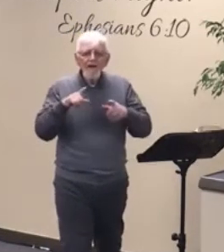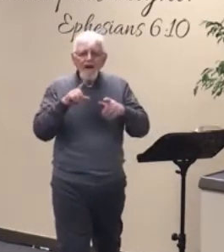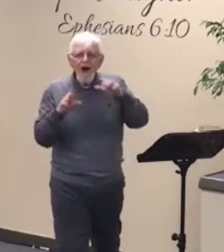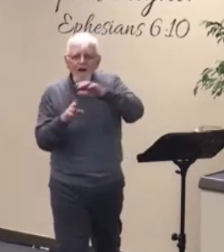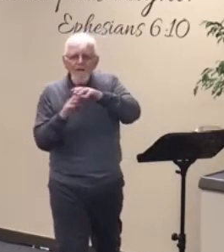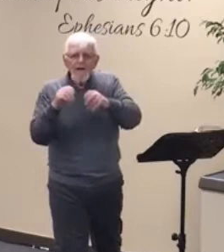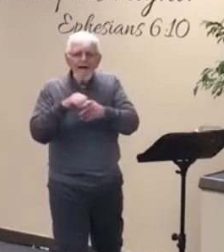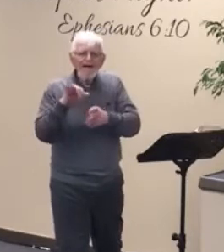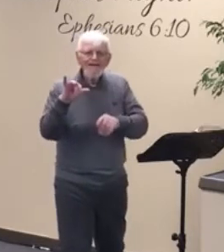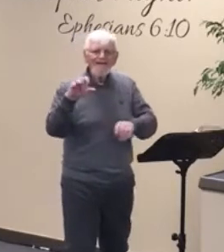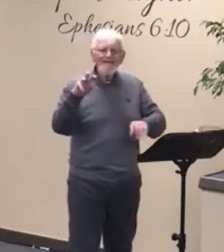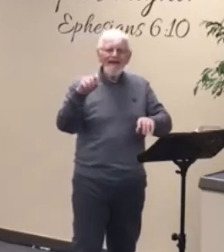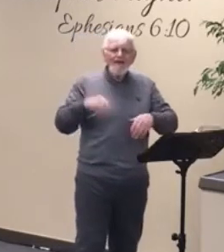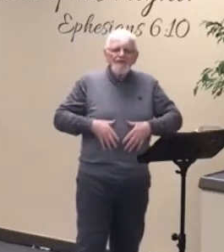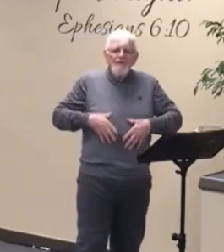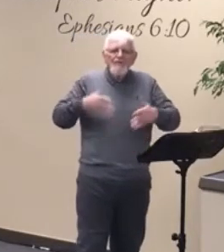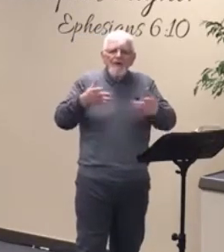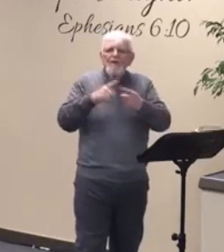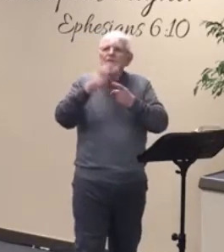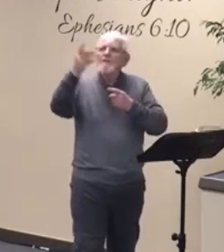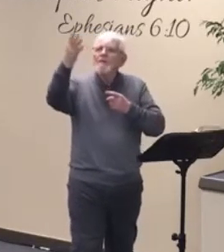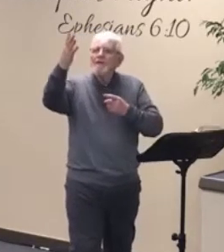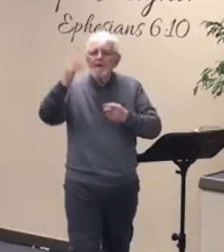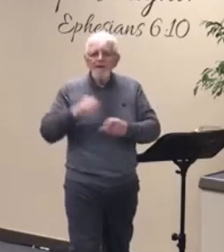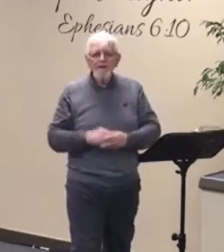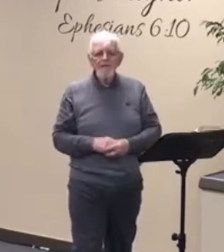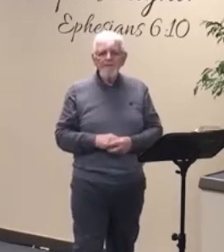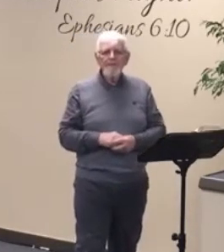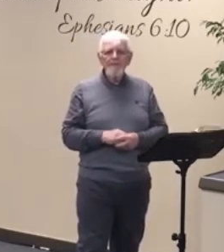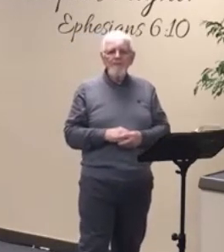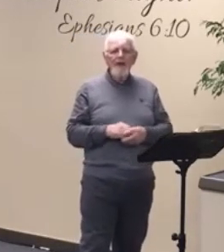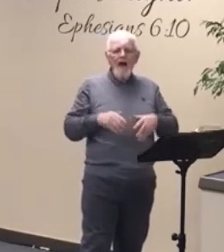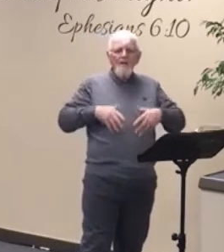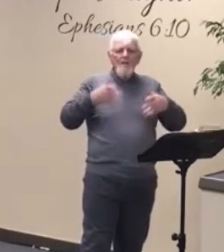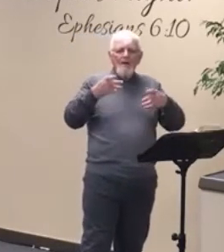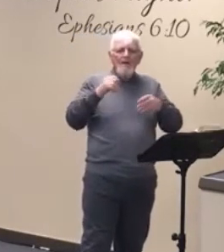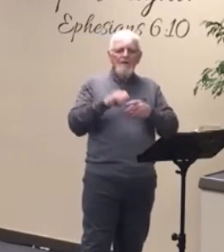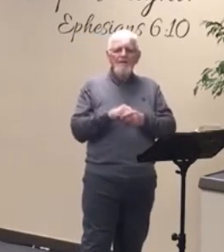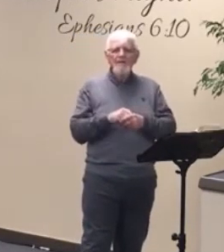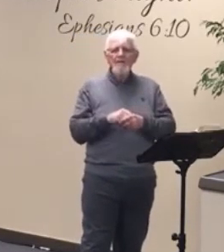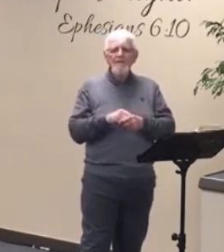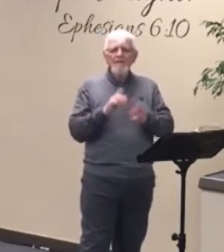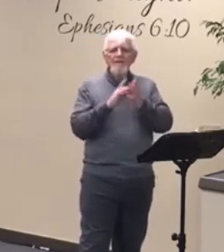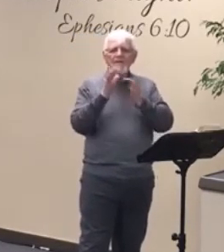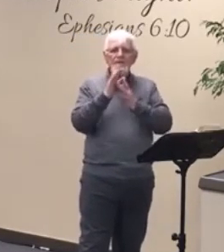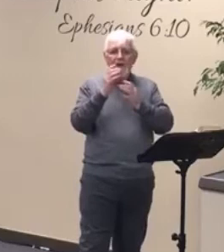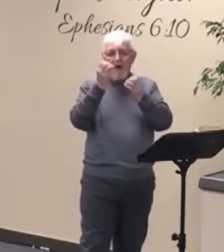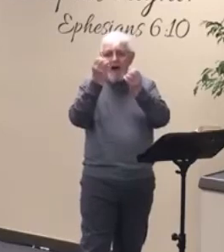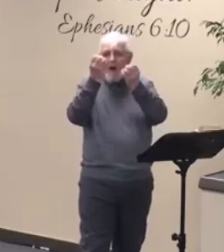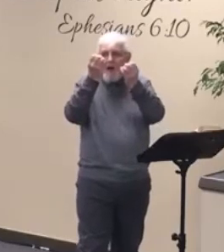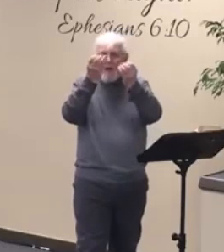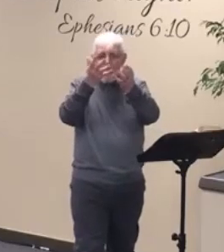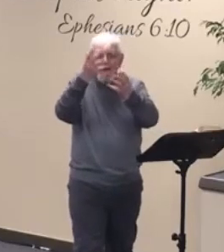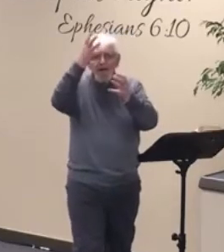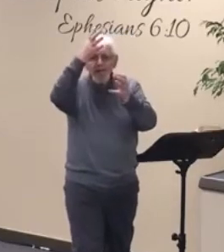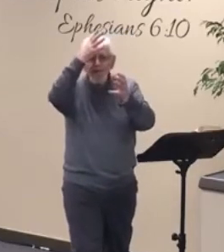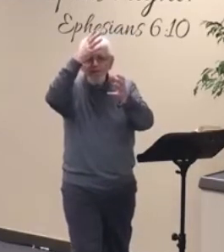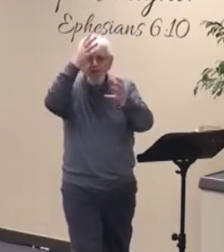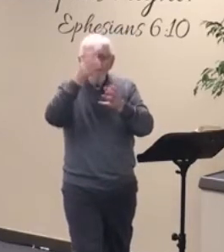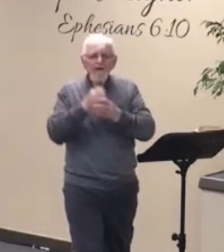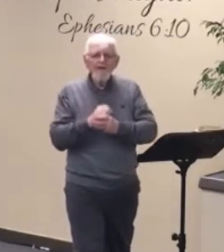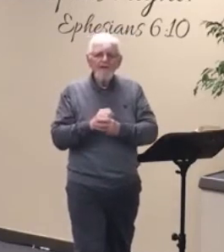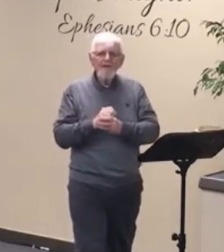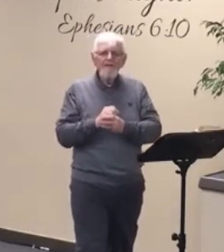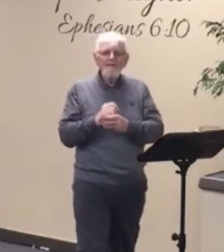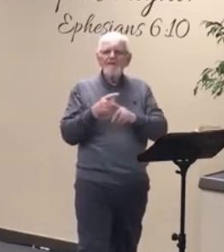in James here is submission to God. Humbleness in Philippians 2 is Jesus Christ being obedient to the Father. Humbleness entails a lot